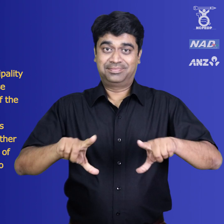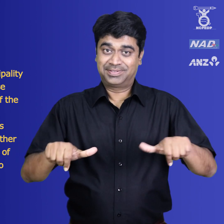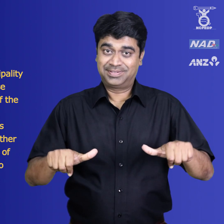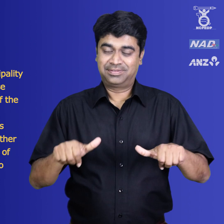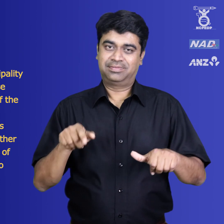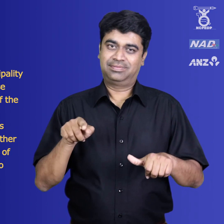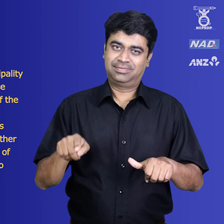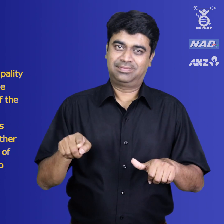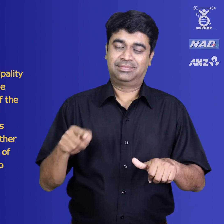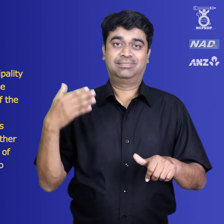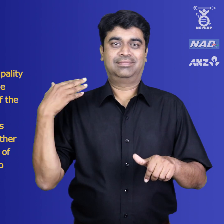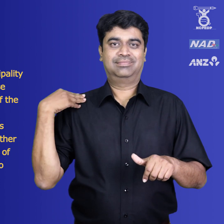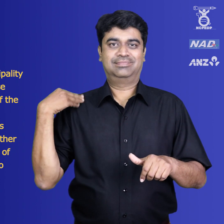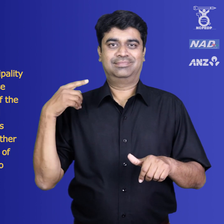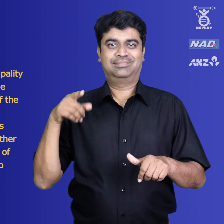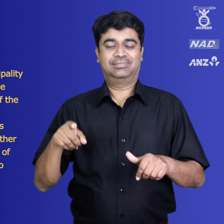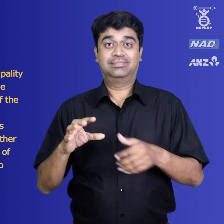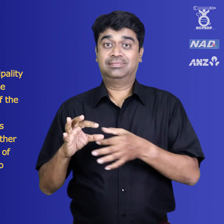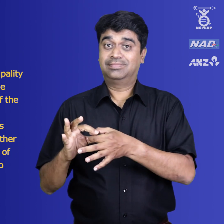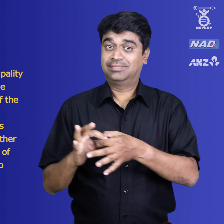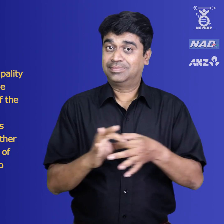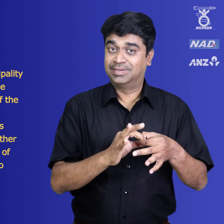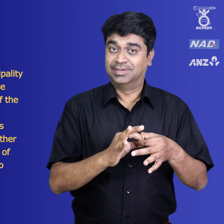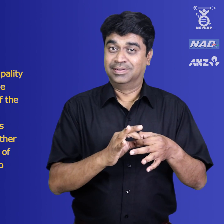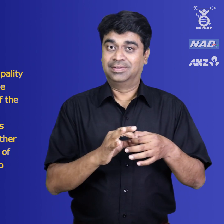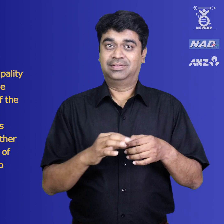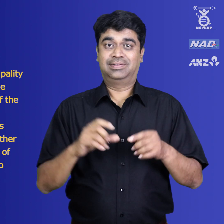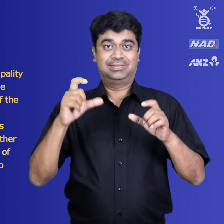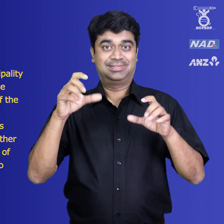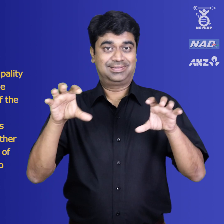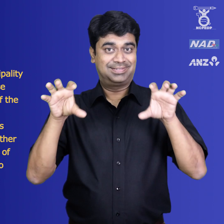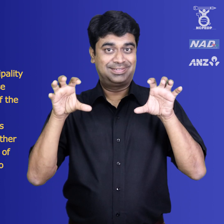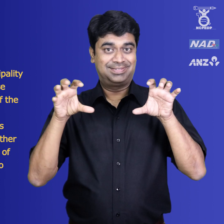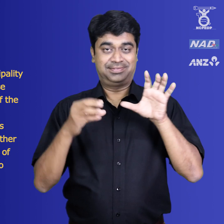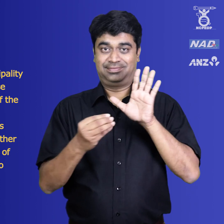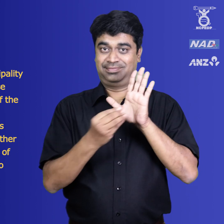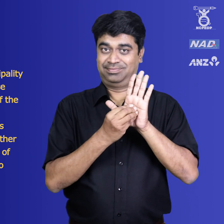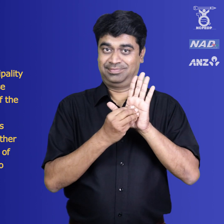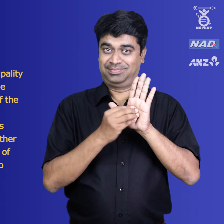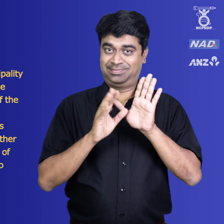in Clause E and Clause F of Article